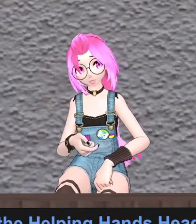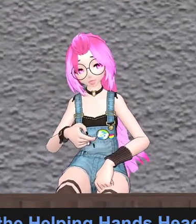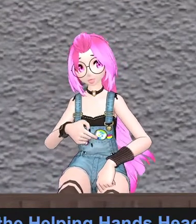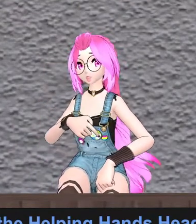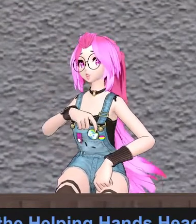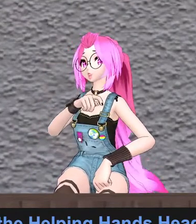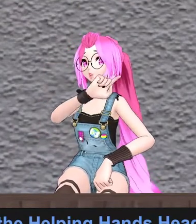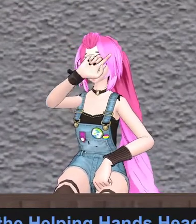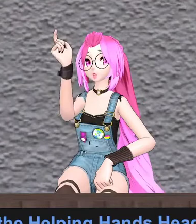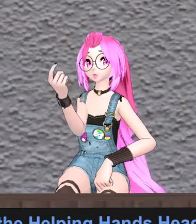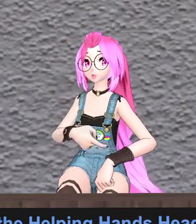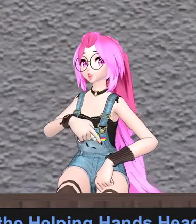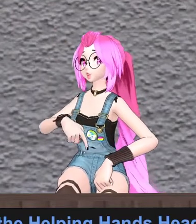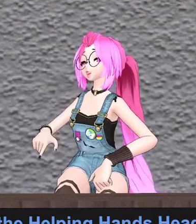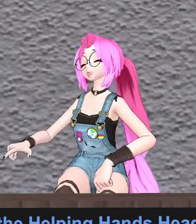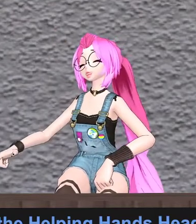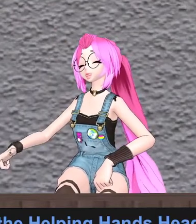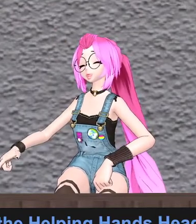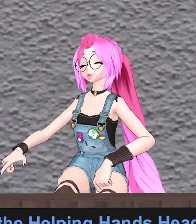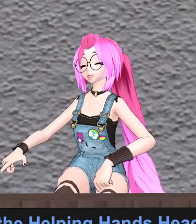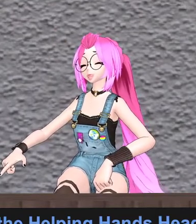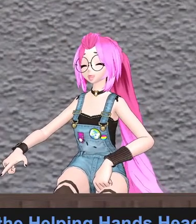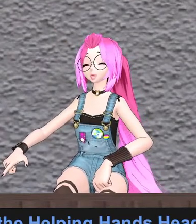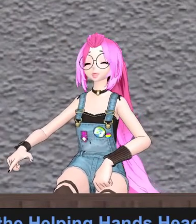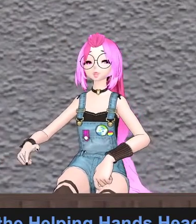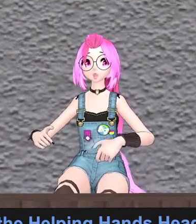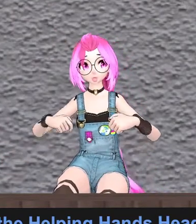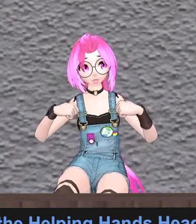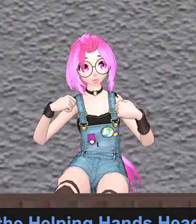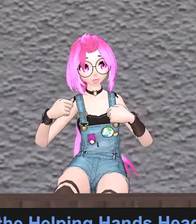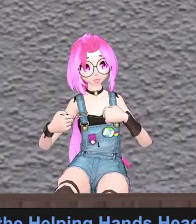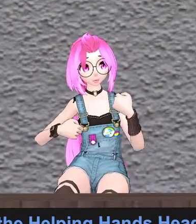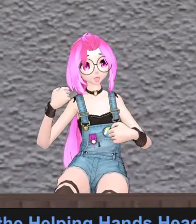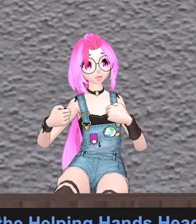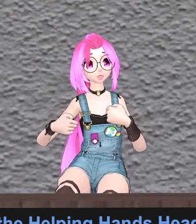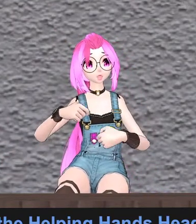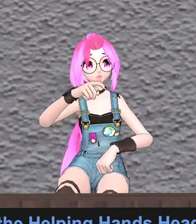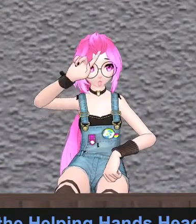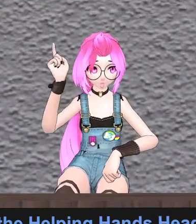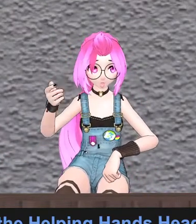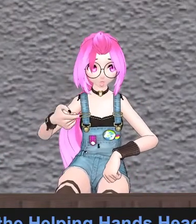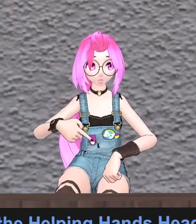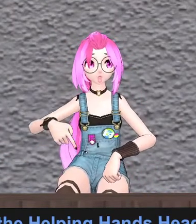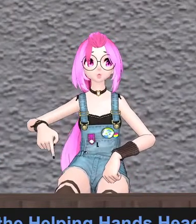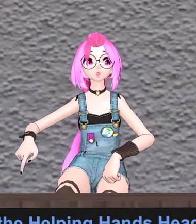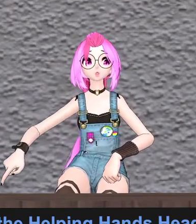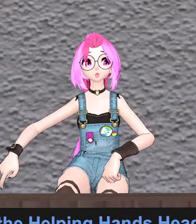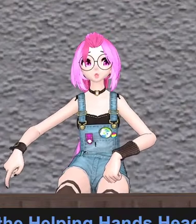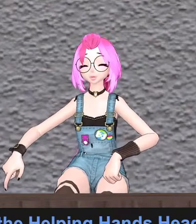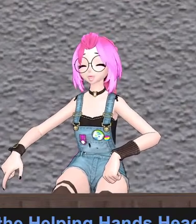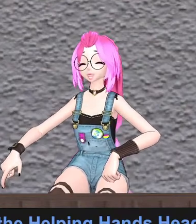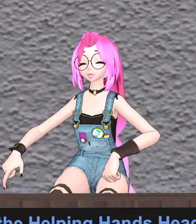from Texas. Texas. Gotta put your emotion into it. Texas. Okay.